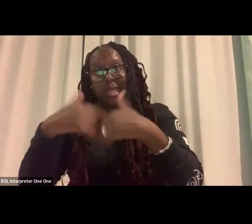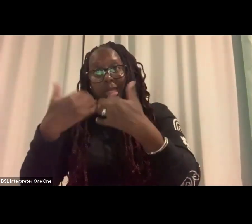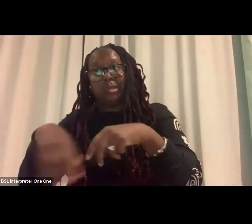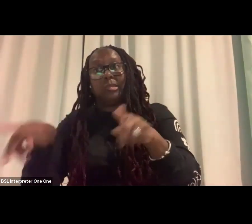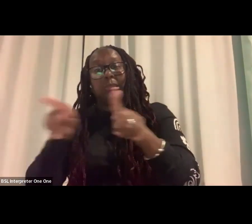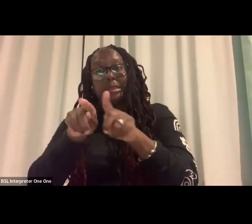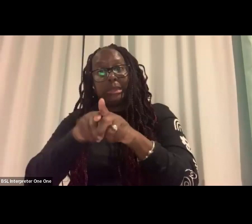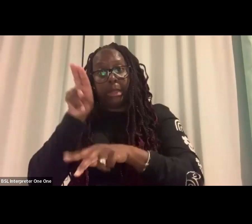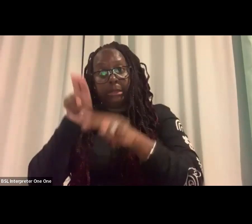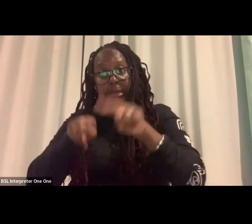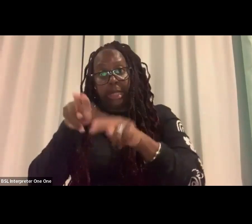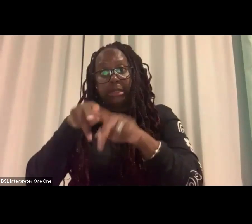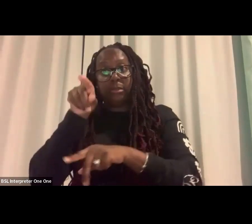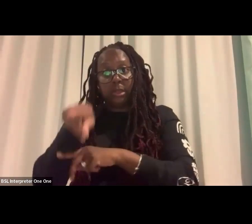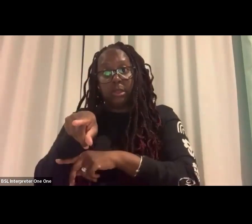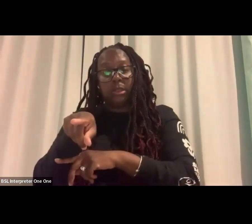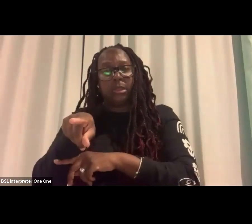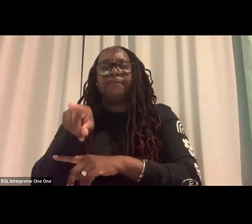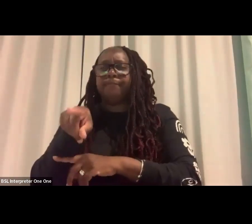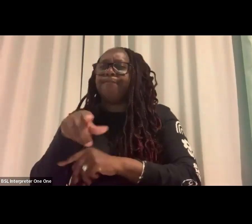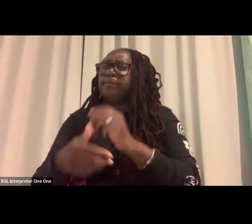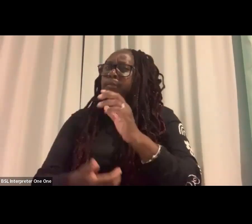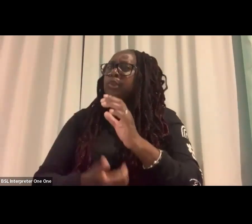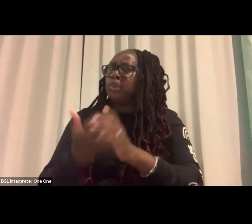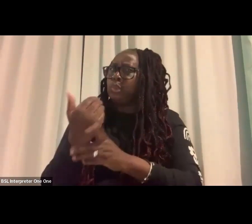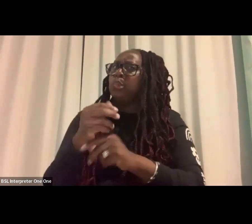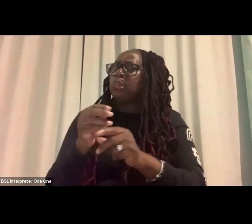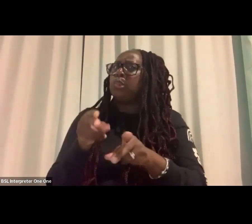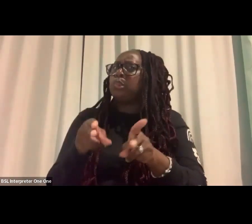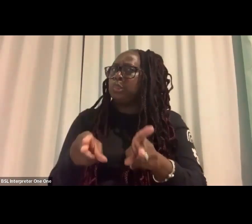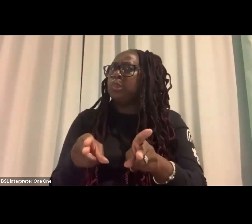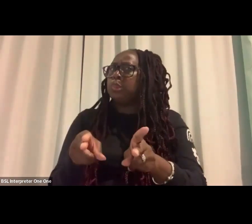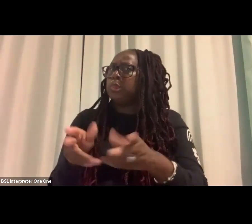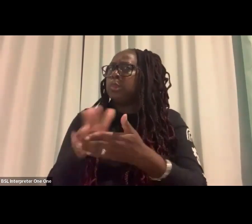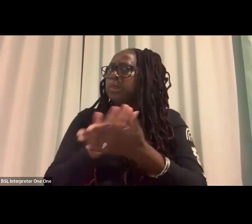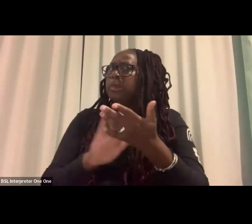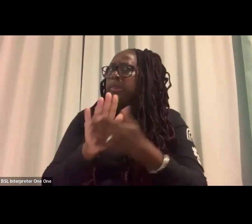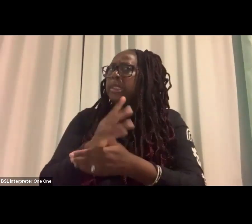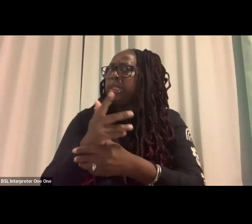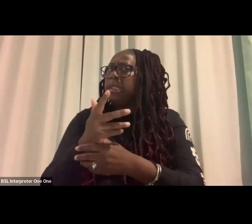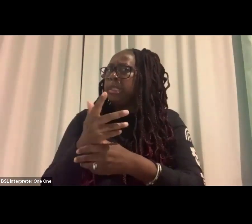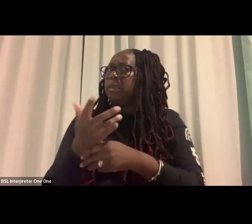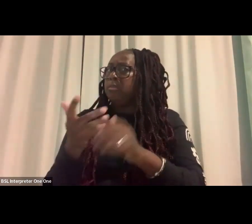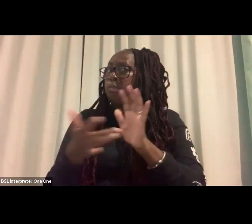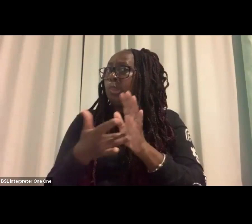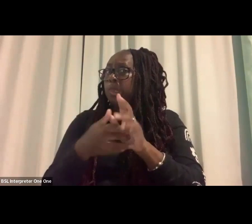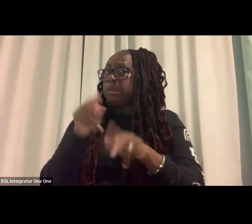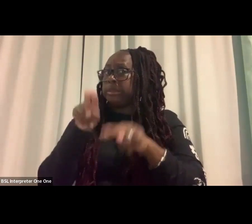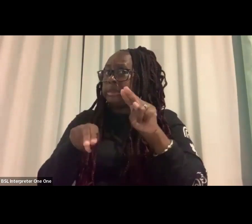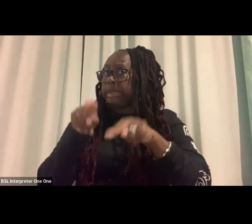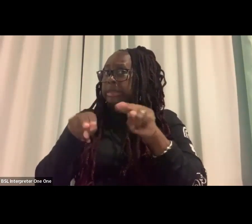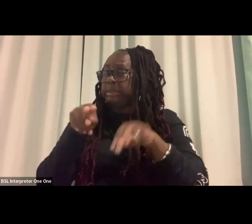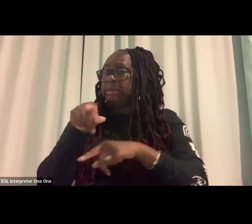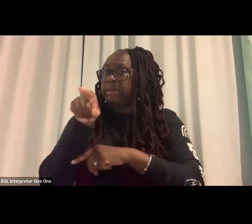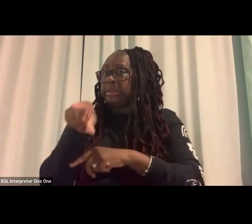municipality was really a new way of making impact assessment. So this was the 2